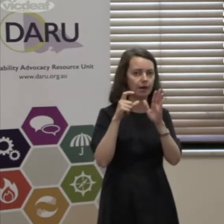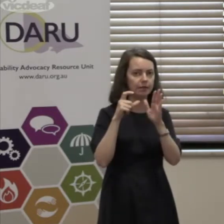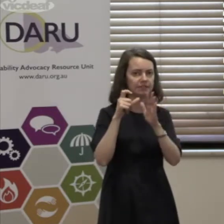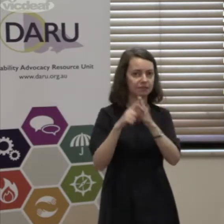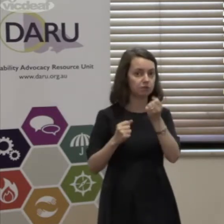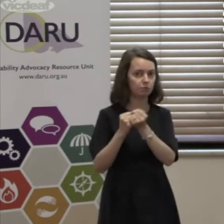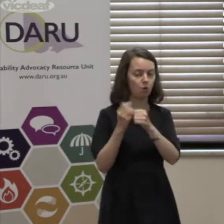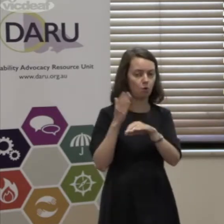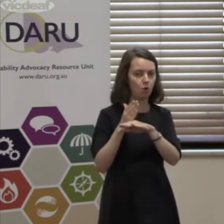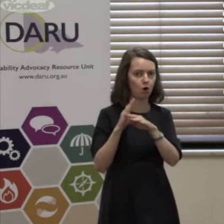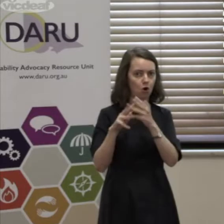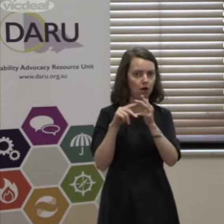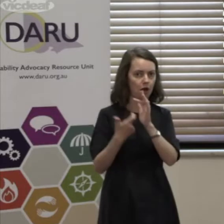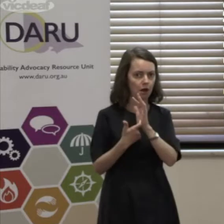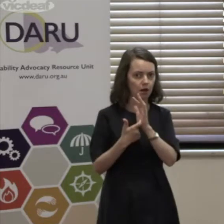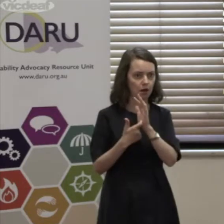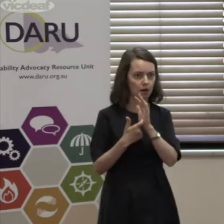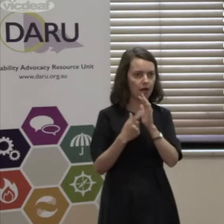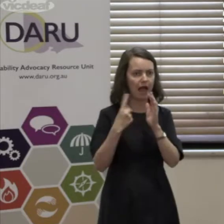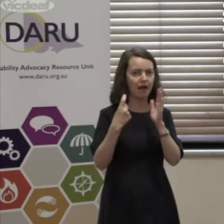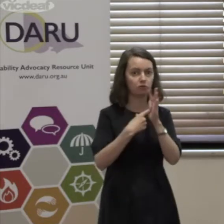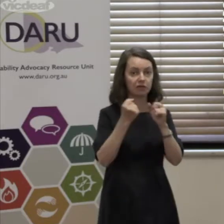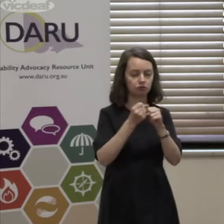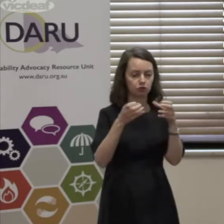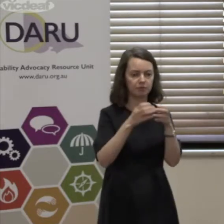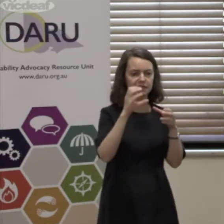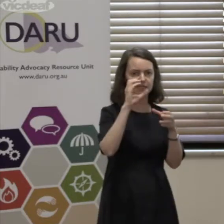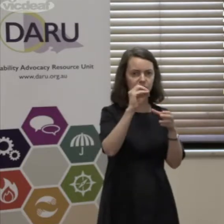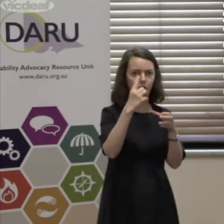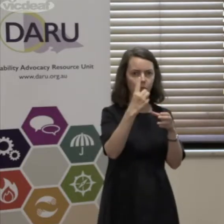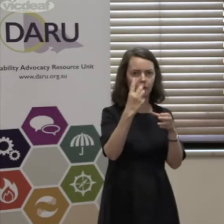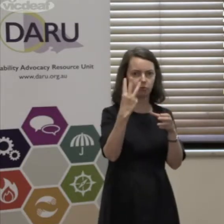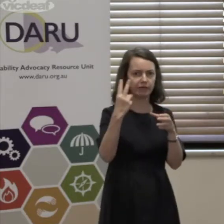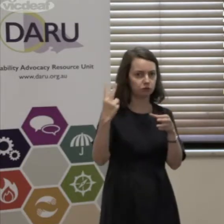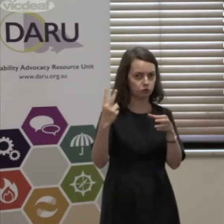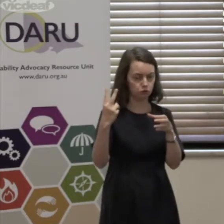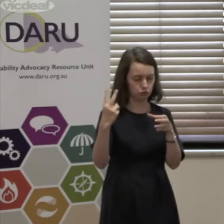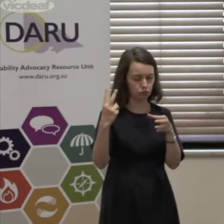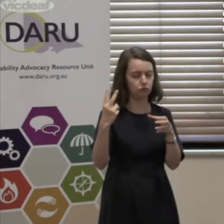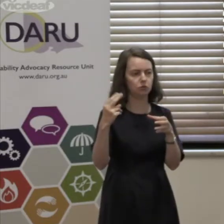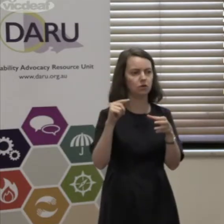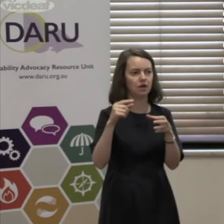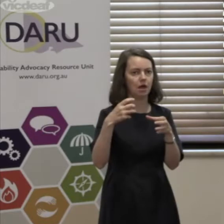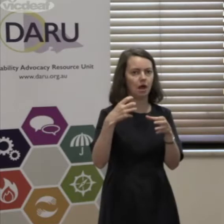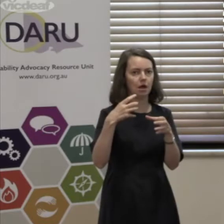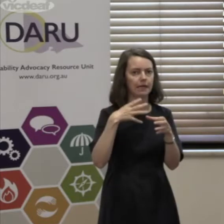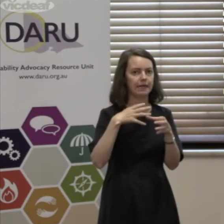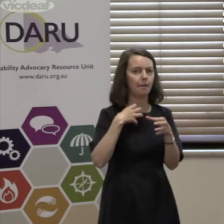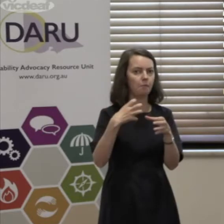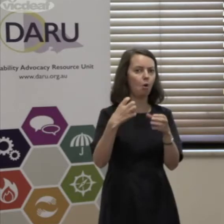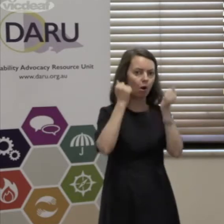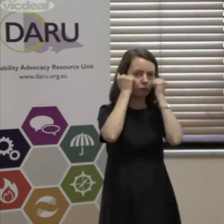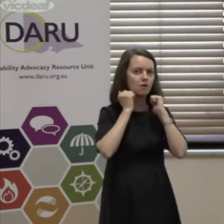it's a different registration group. It's called 0132. And in this case, there's a higher threshold in terms